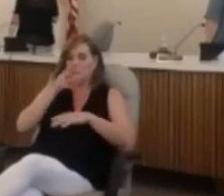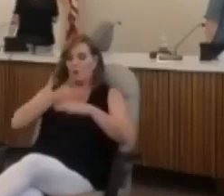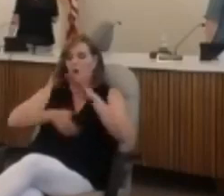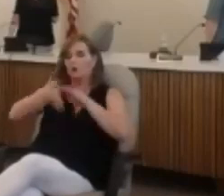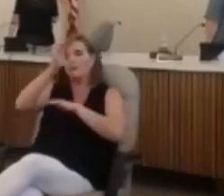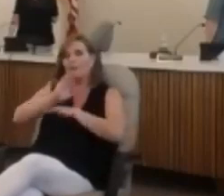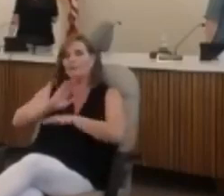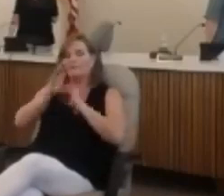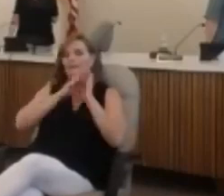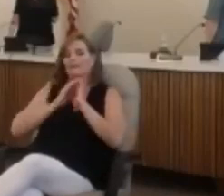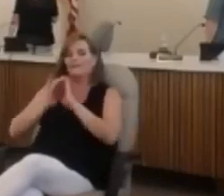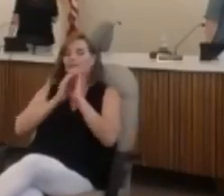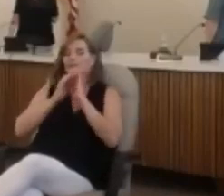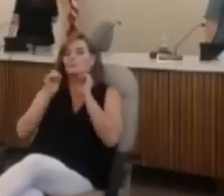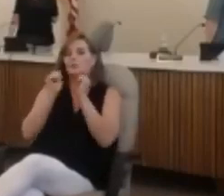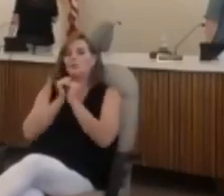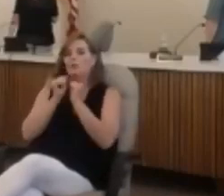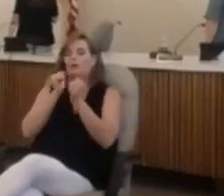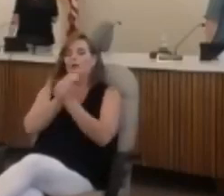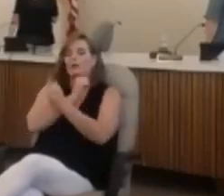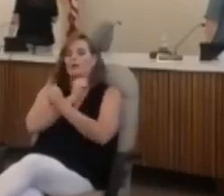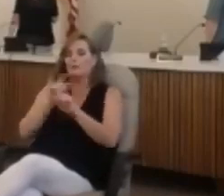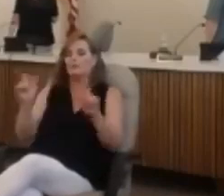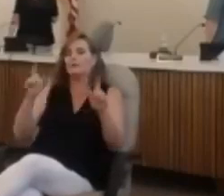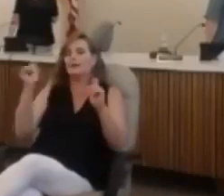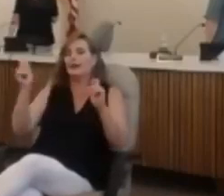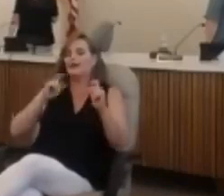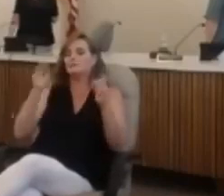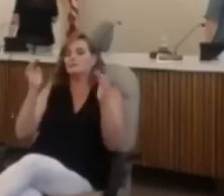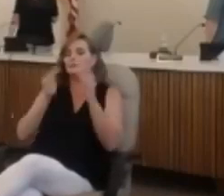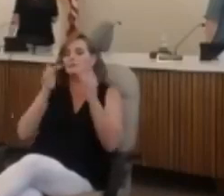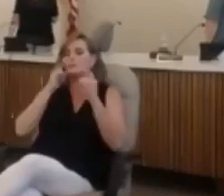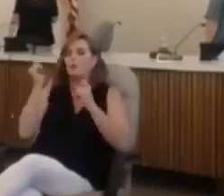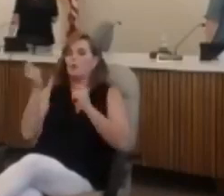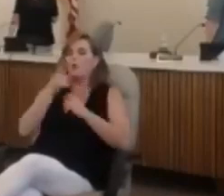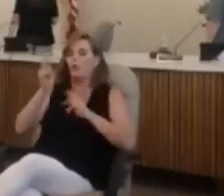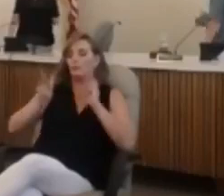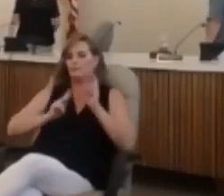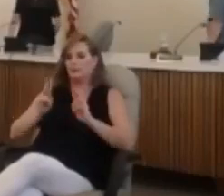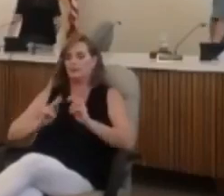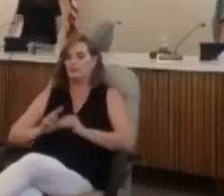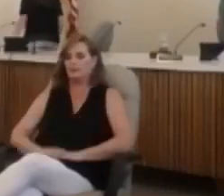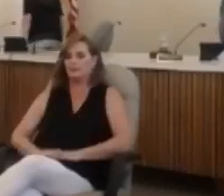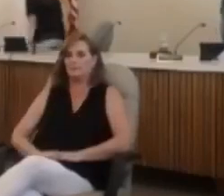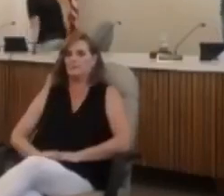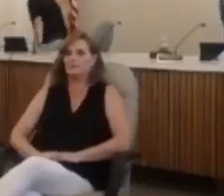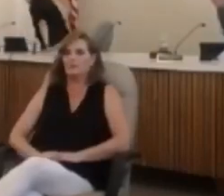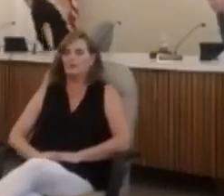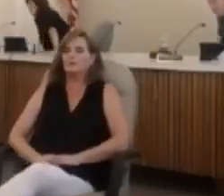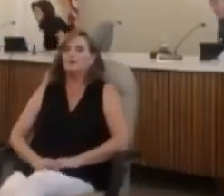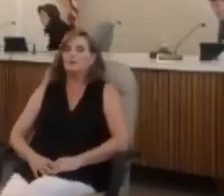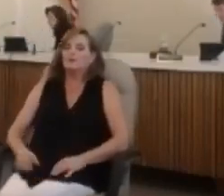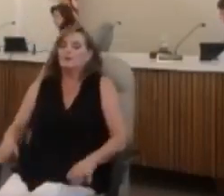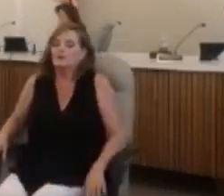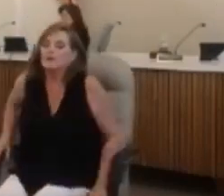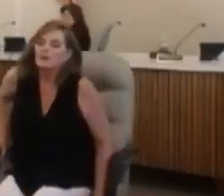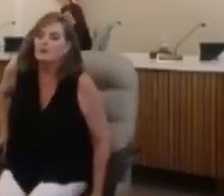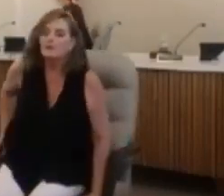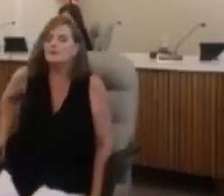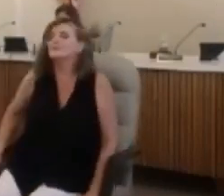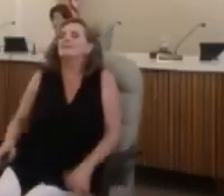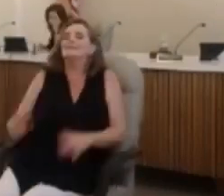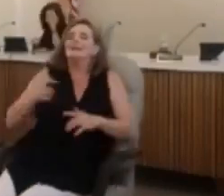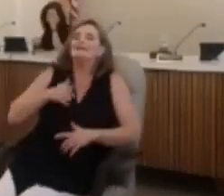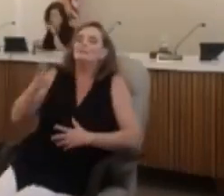nation, under God, indivisible, with liberty and justice for all. Hear the video